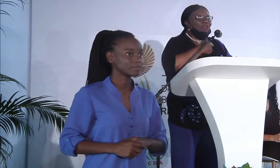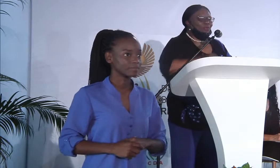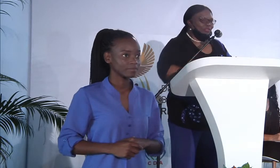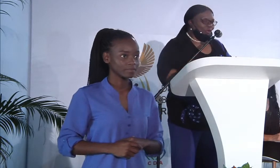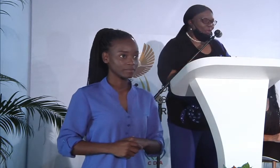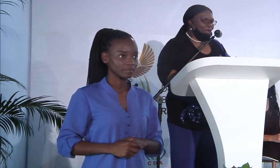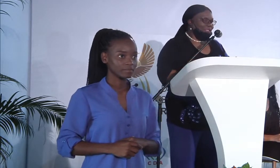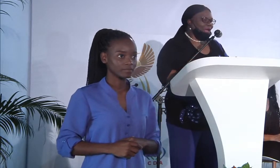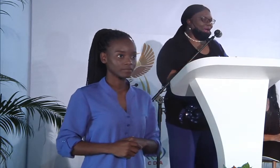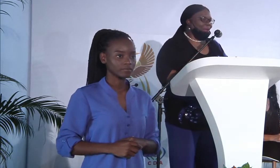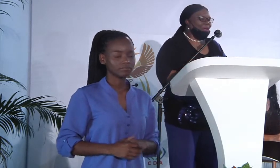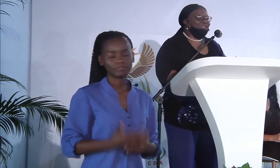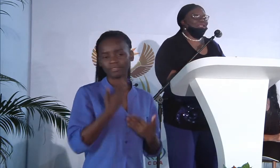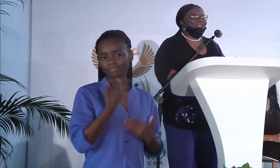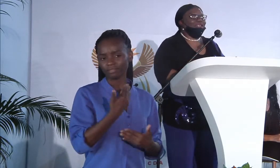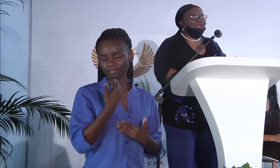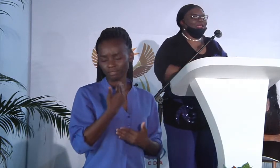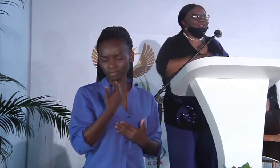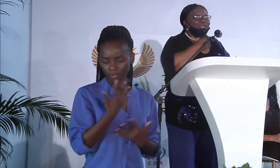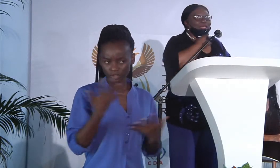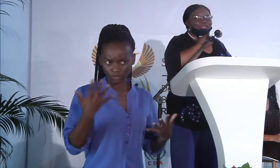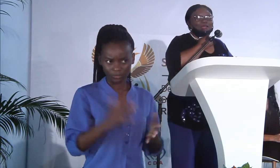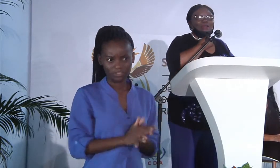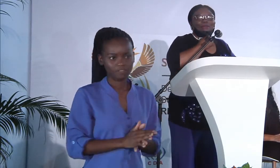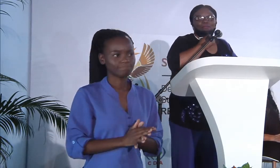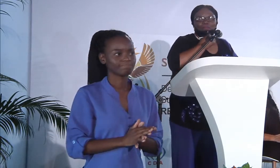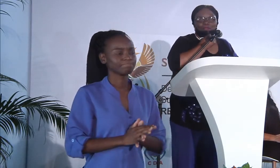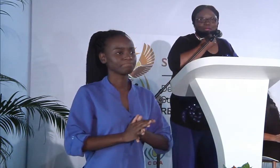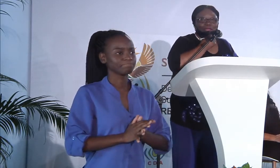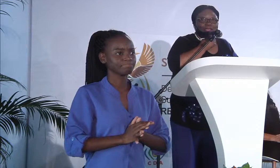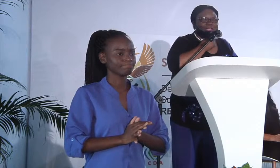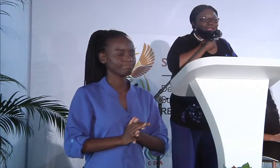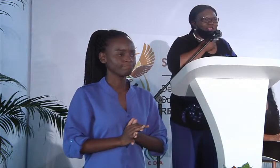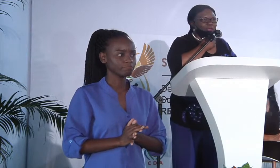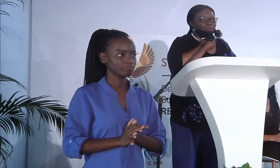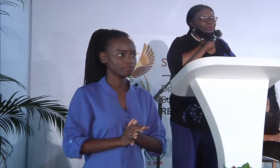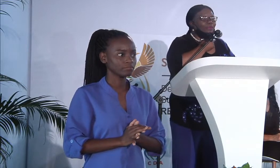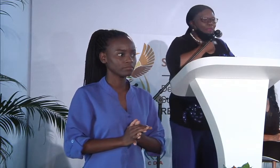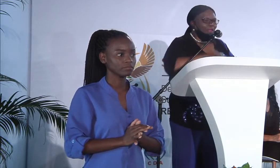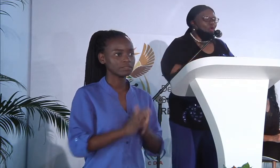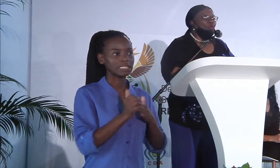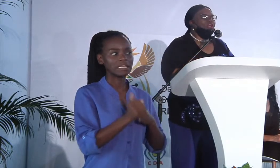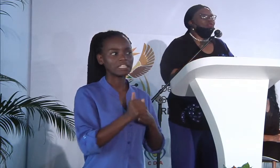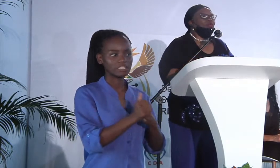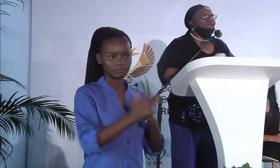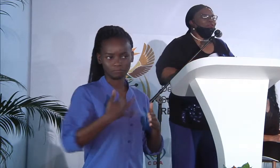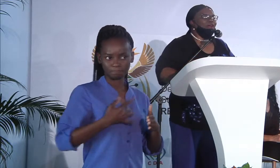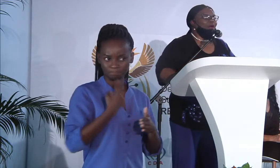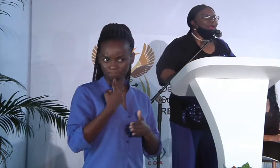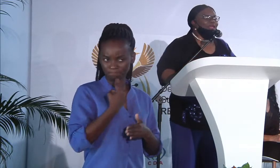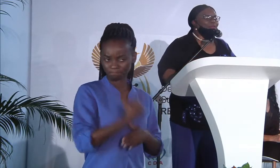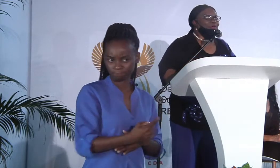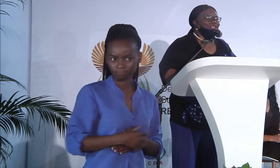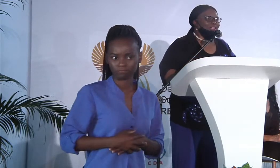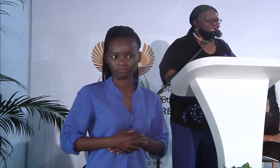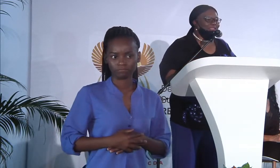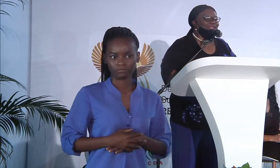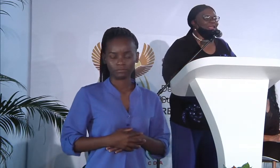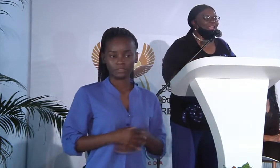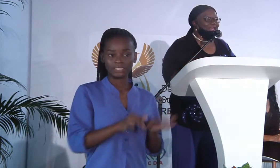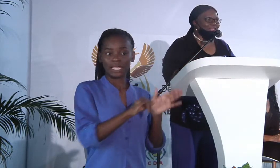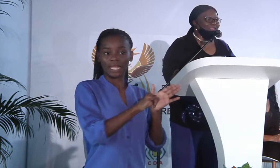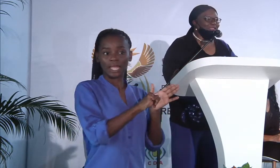Thank you so much. I must indicate that leadership, we do have our